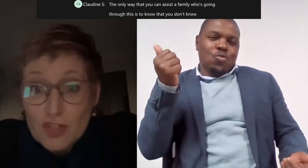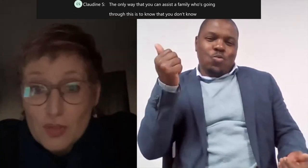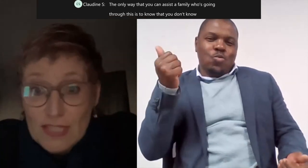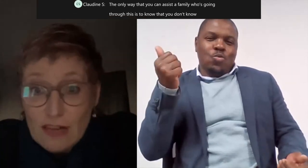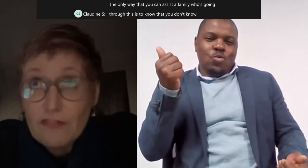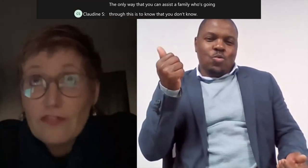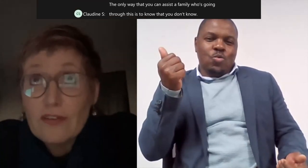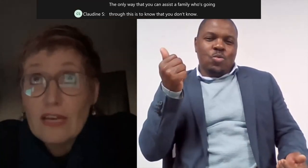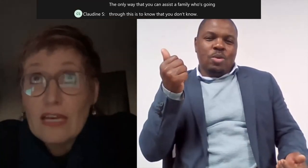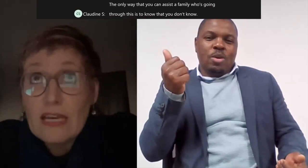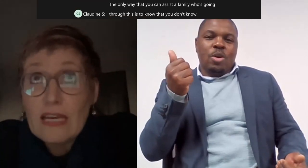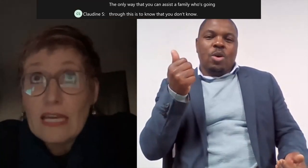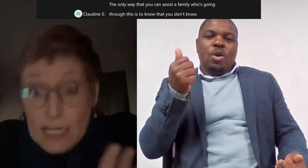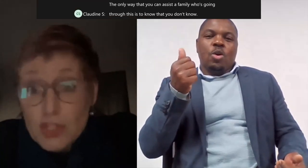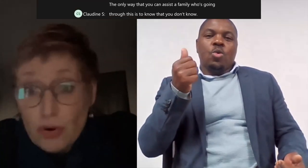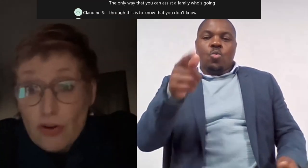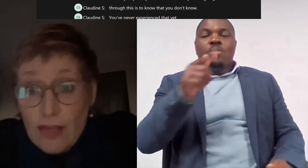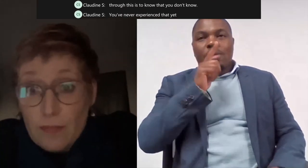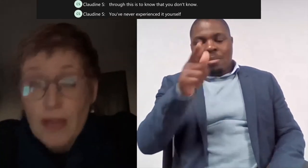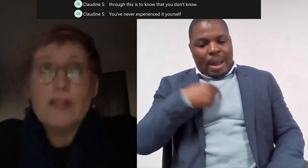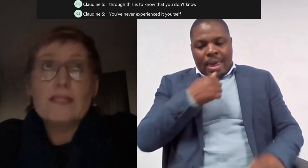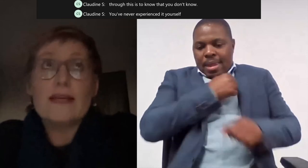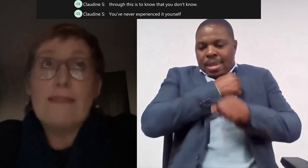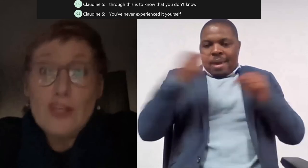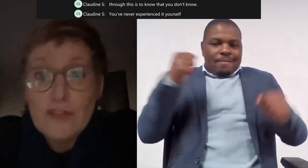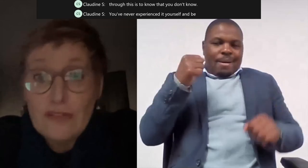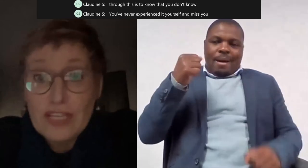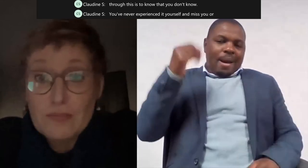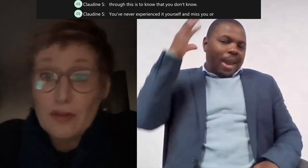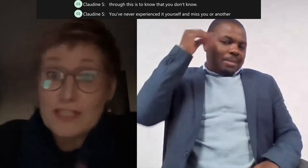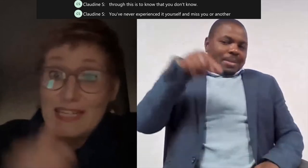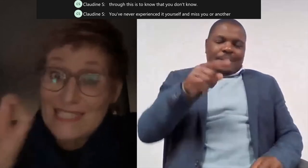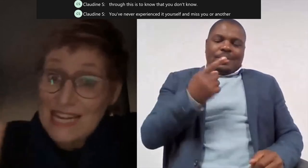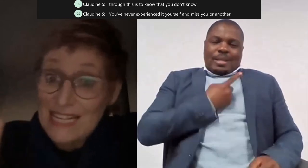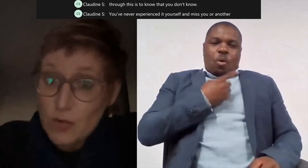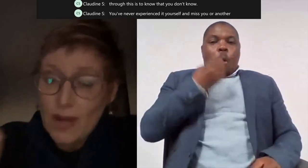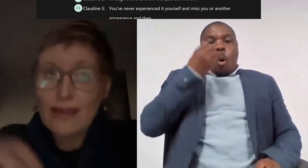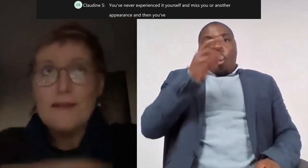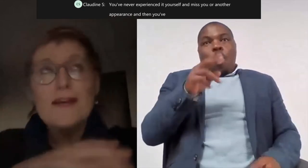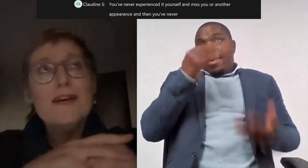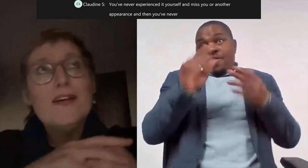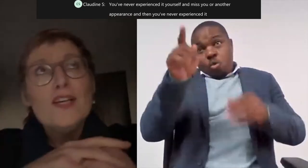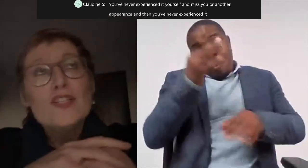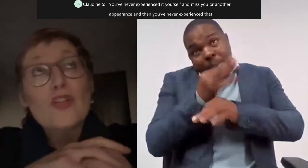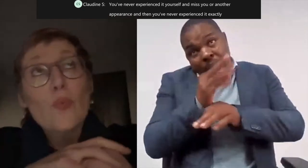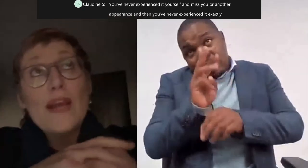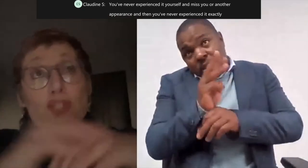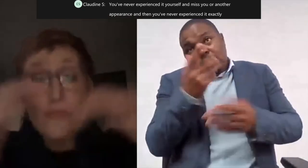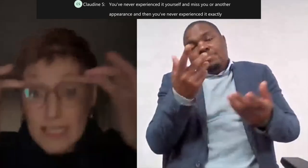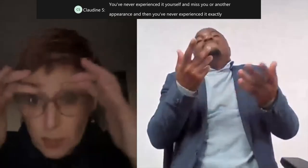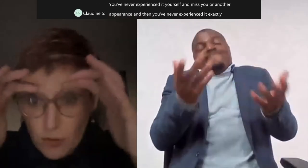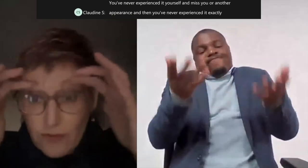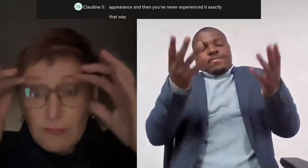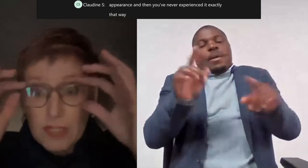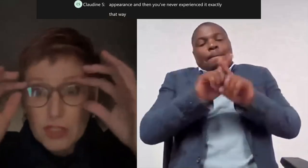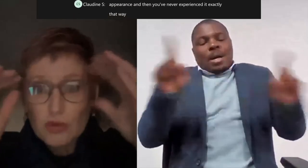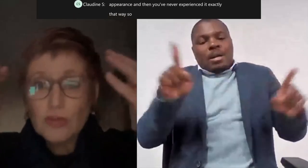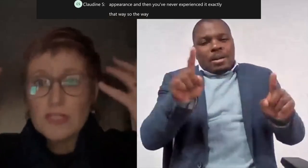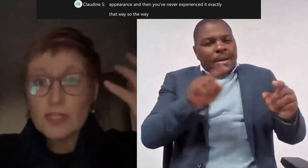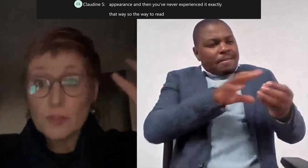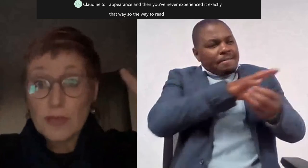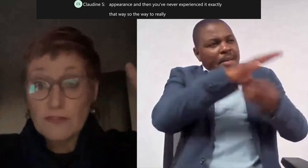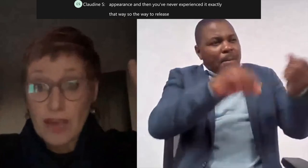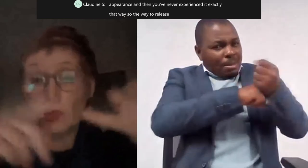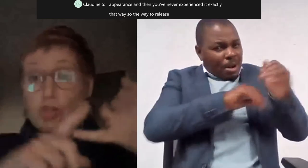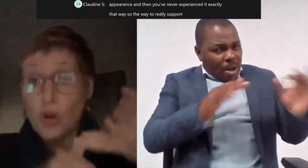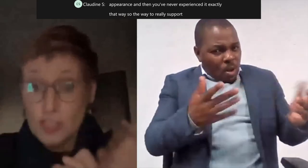You've never experienced it yourself, unless you are another parent, and then you've never experienced it exactly that way. So the way to really support families through